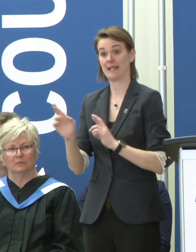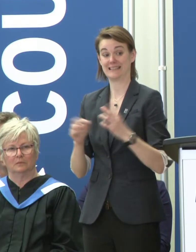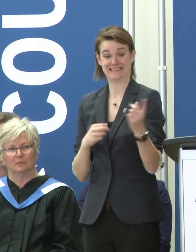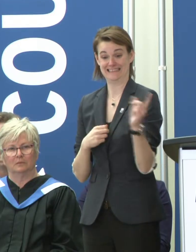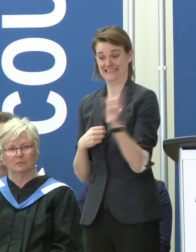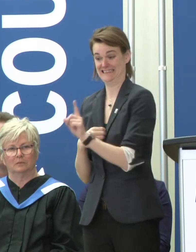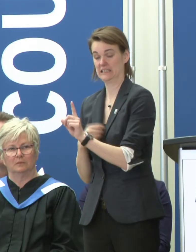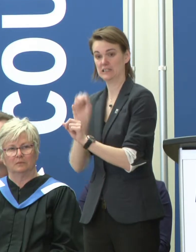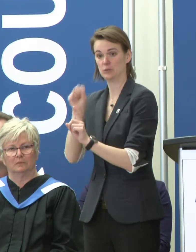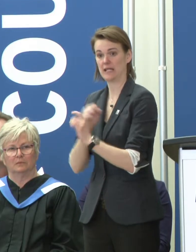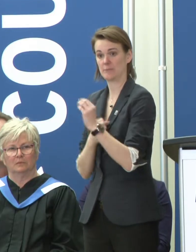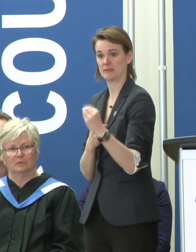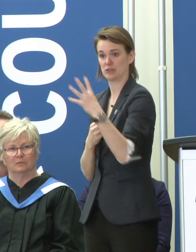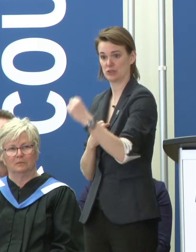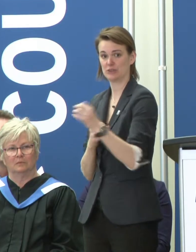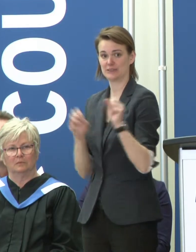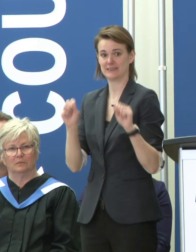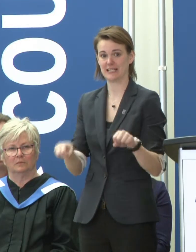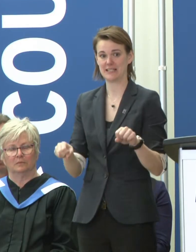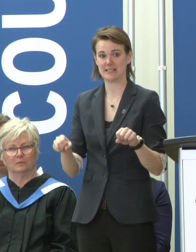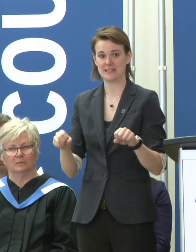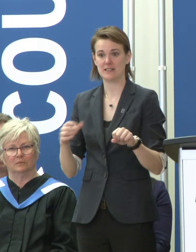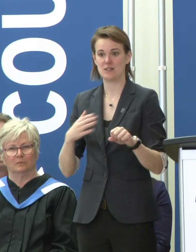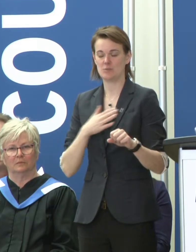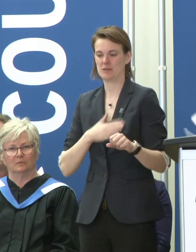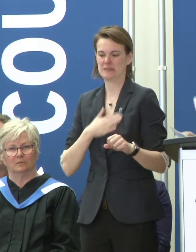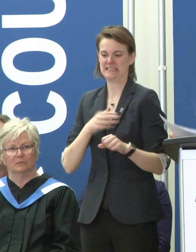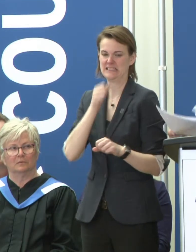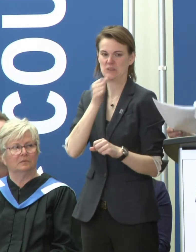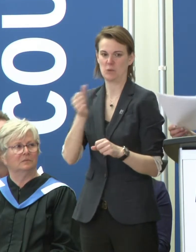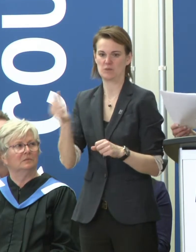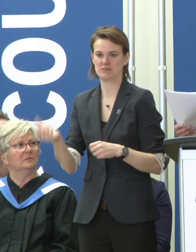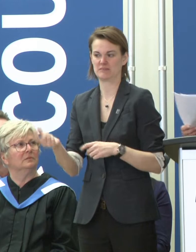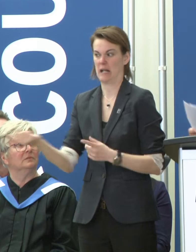their credential and ask that you keep the stage clear when doing so.